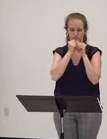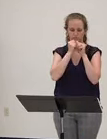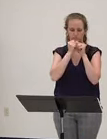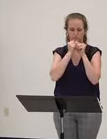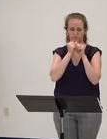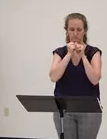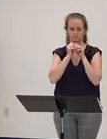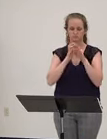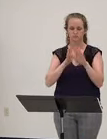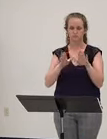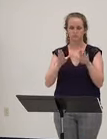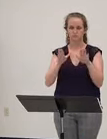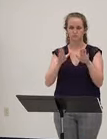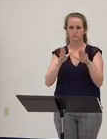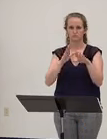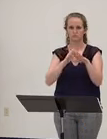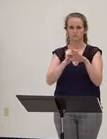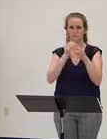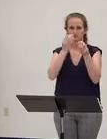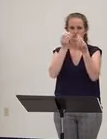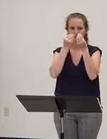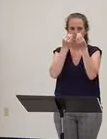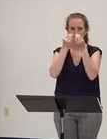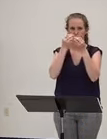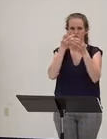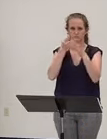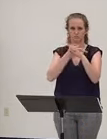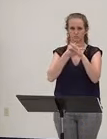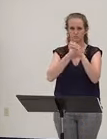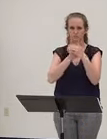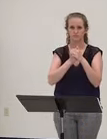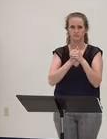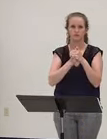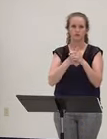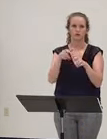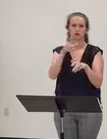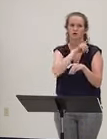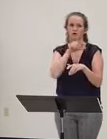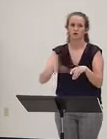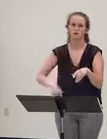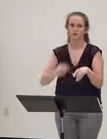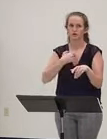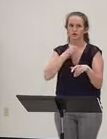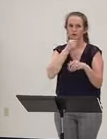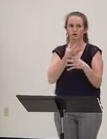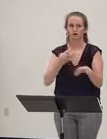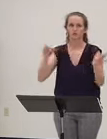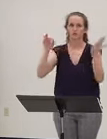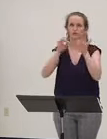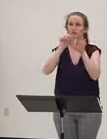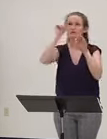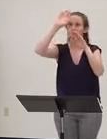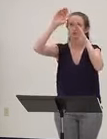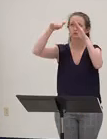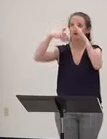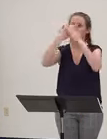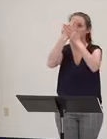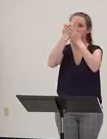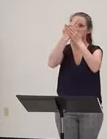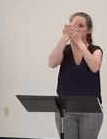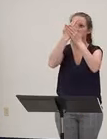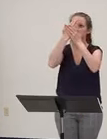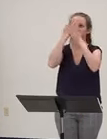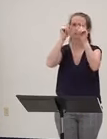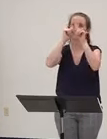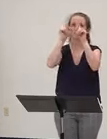blessed are those called to the supper of the Lamb. Lord, I am not worthy that you should